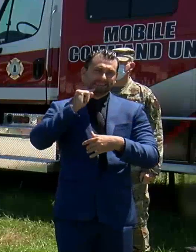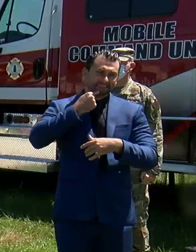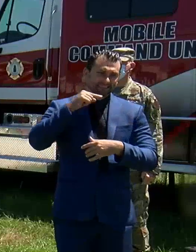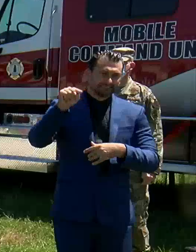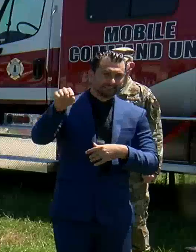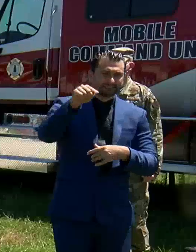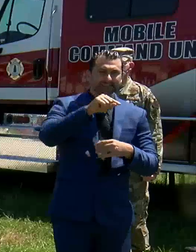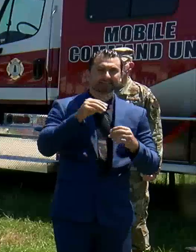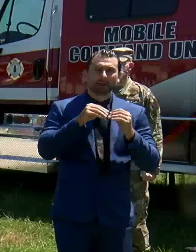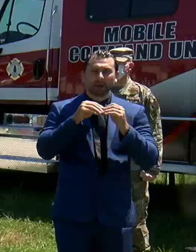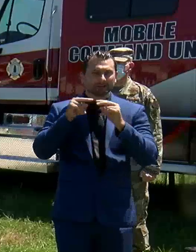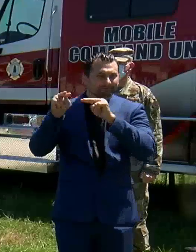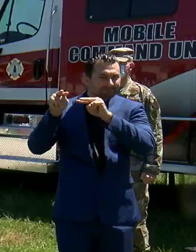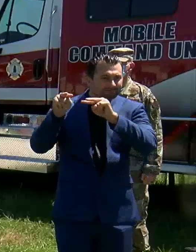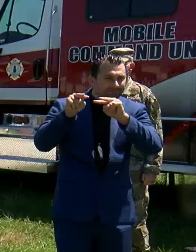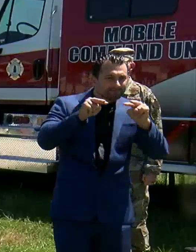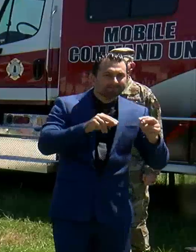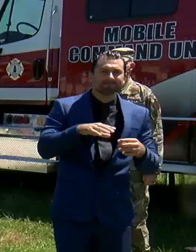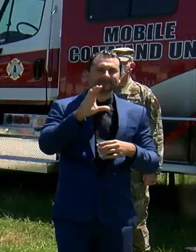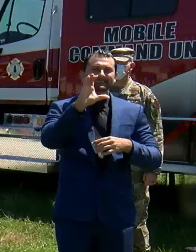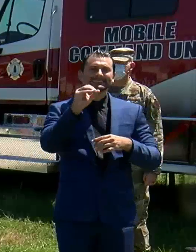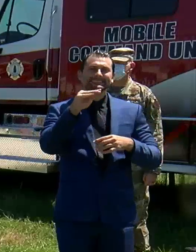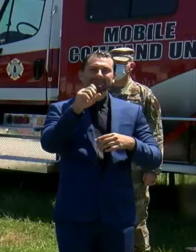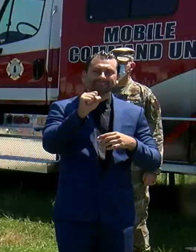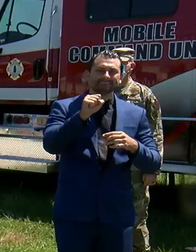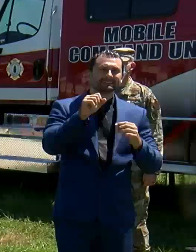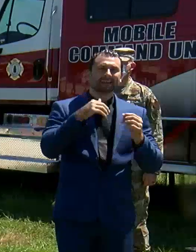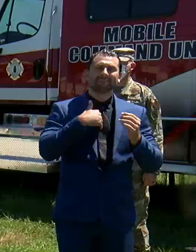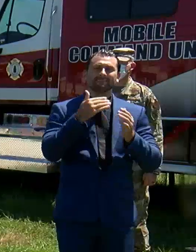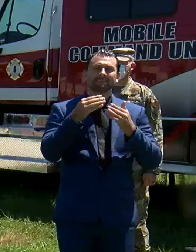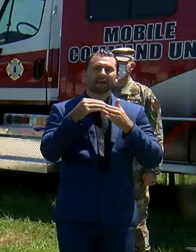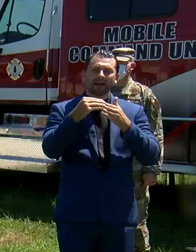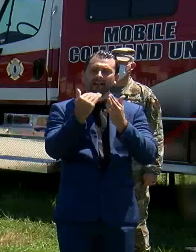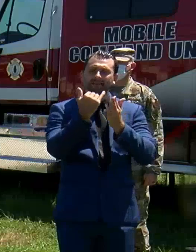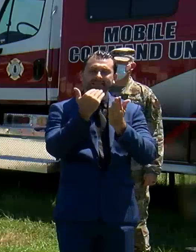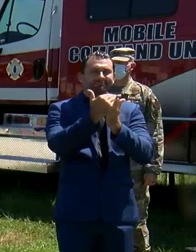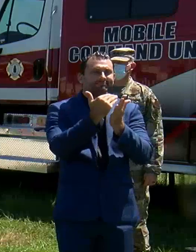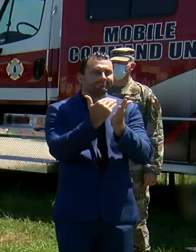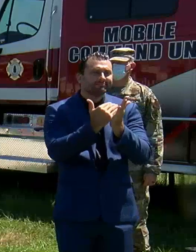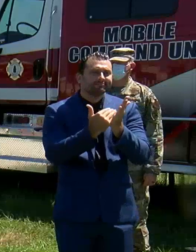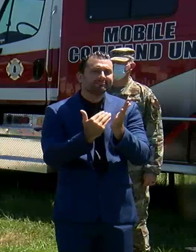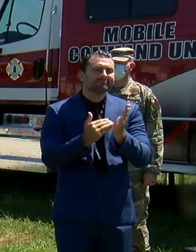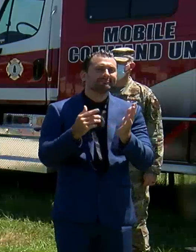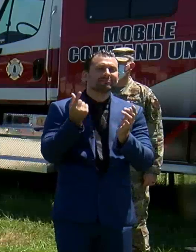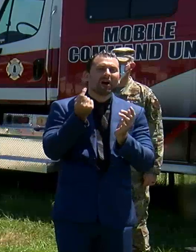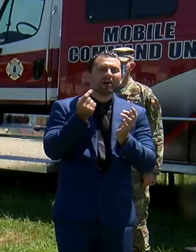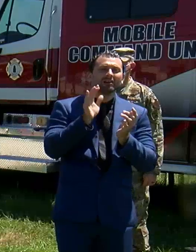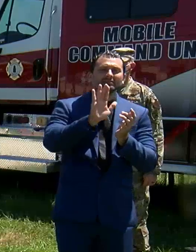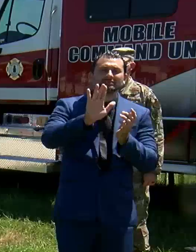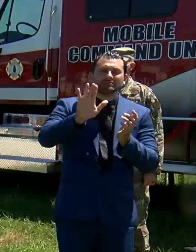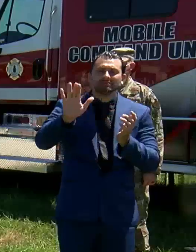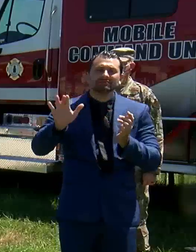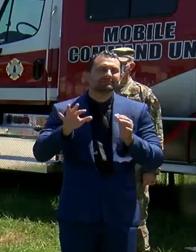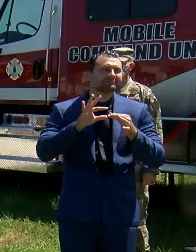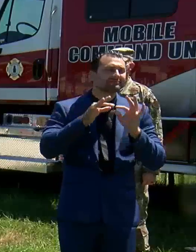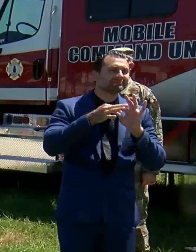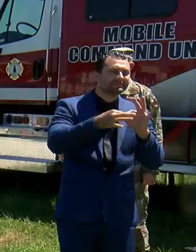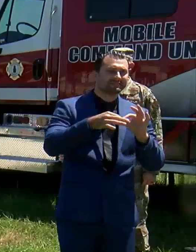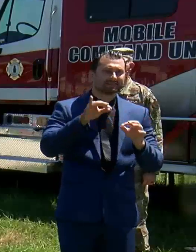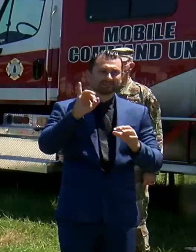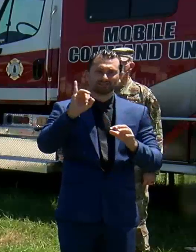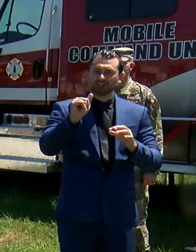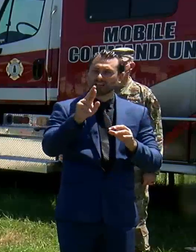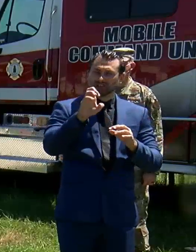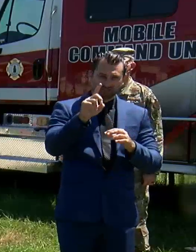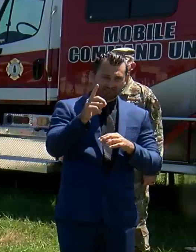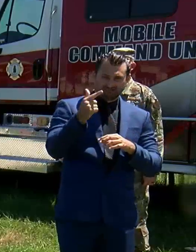as its guidance that it pushed out to the other states. Jared has been great. One of the things we knew was we needed the folks in